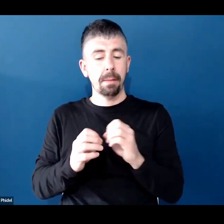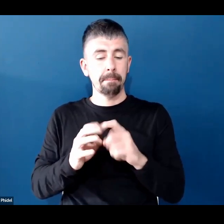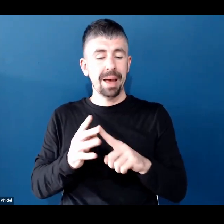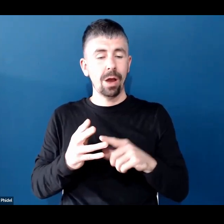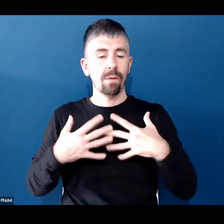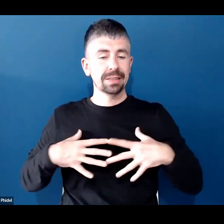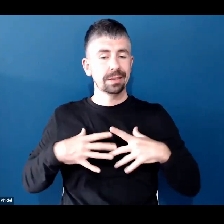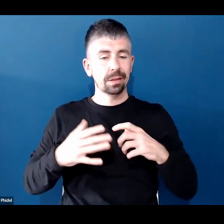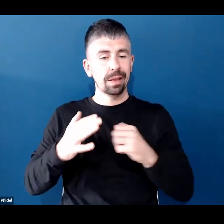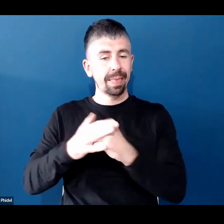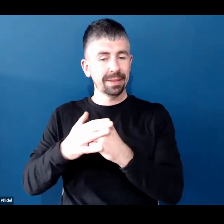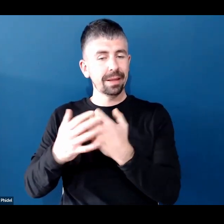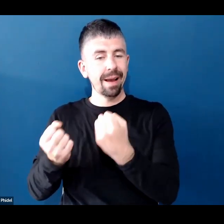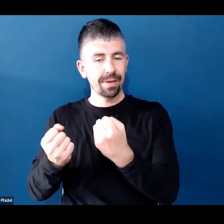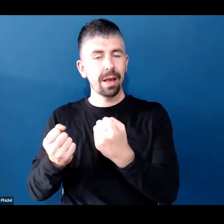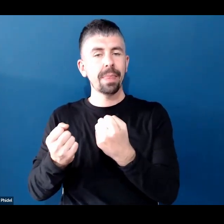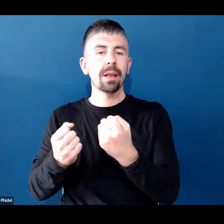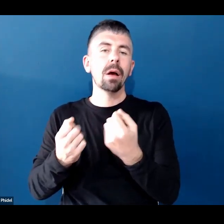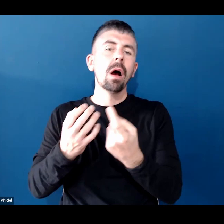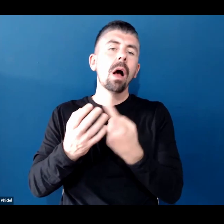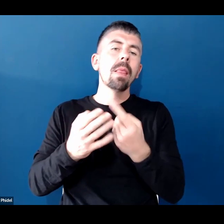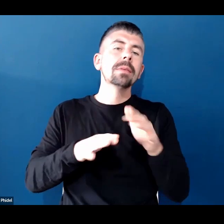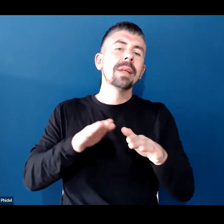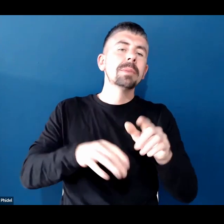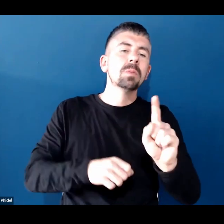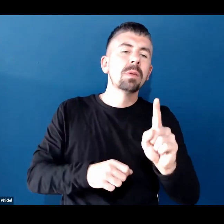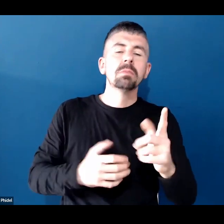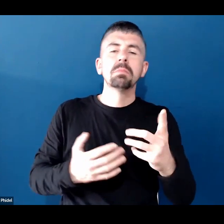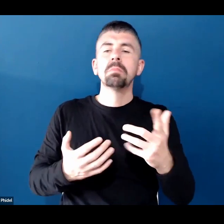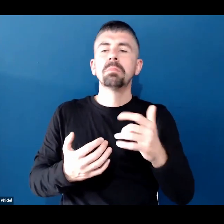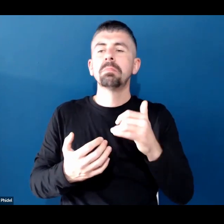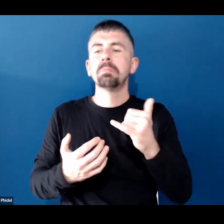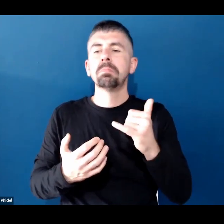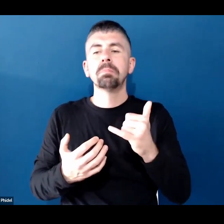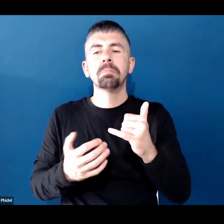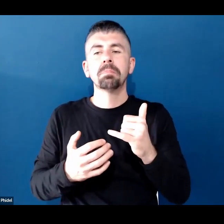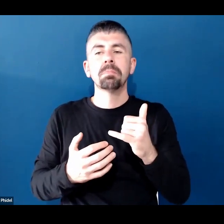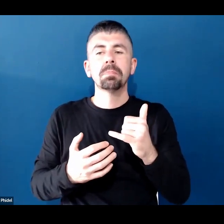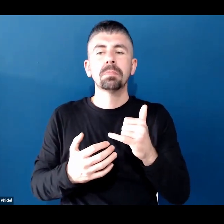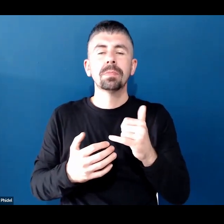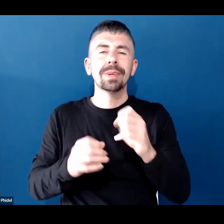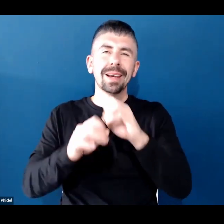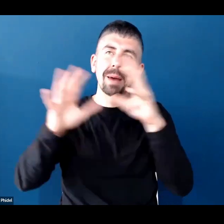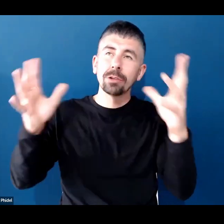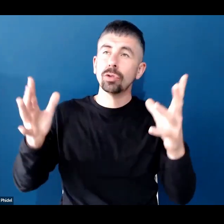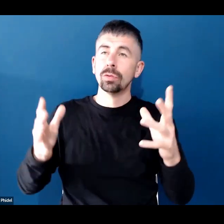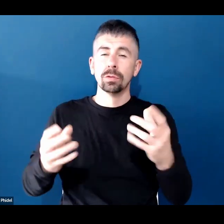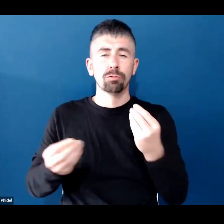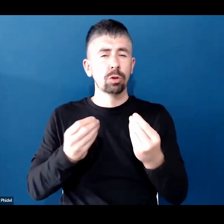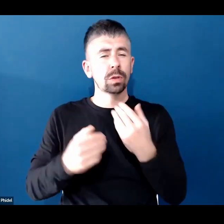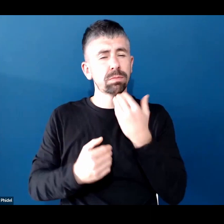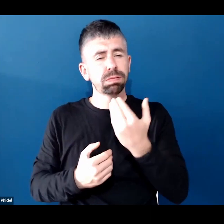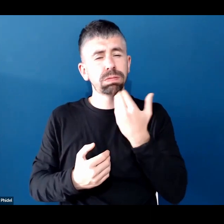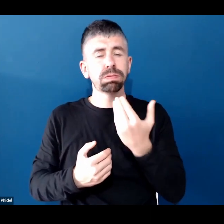growth. But then I've developed 2 other steps to be like, what, even in a world with infinite resources